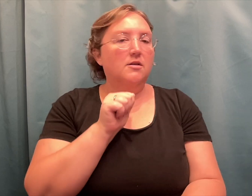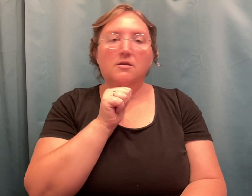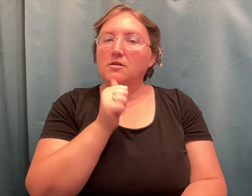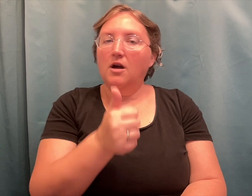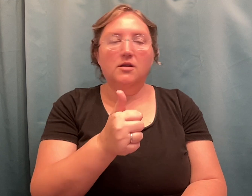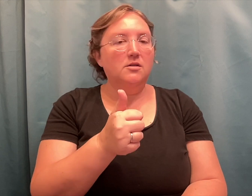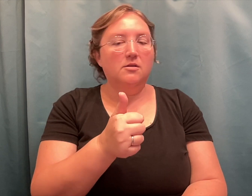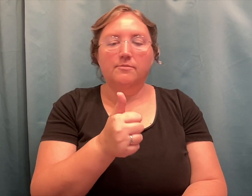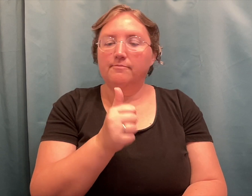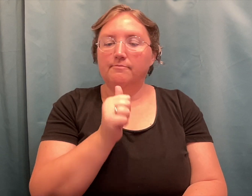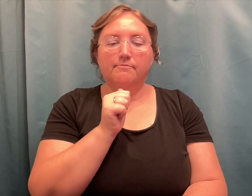Not